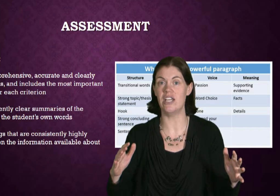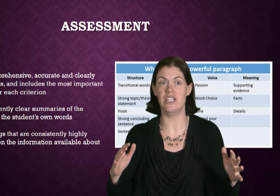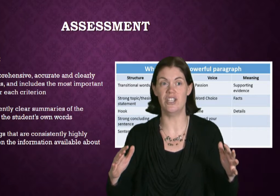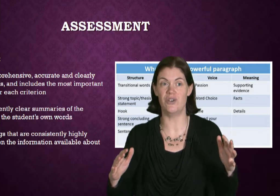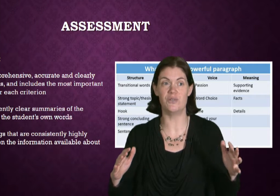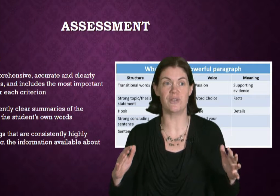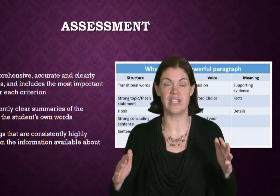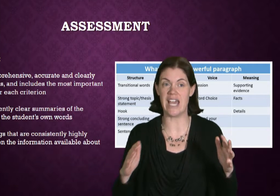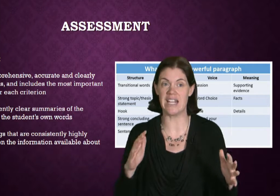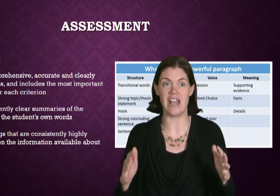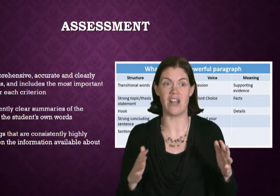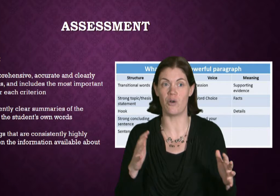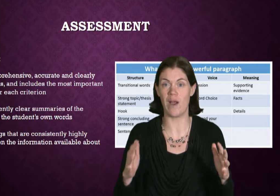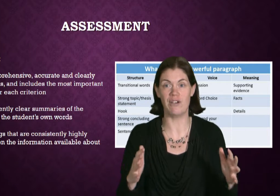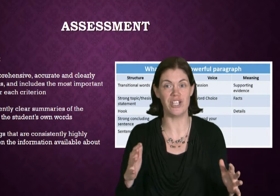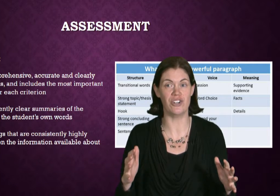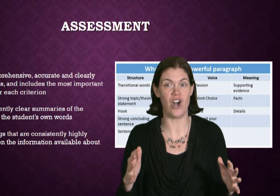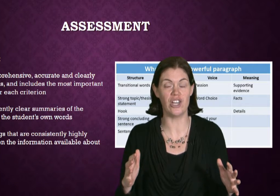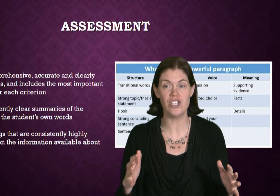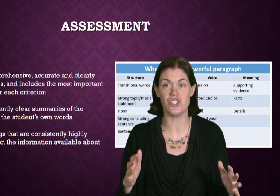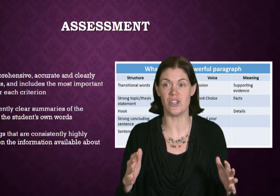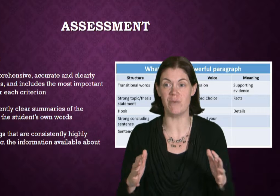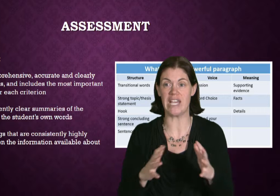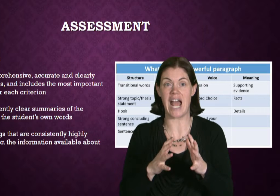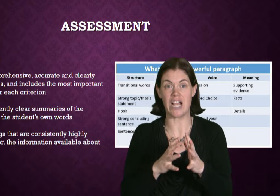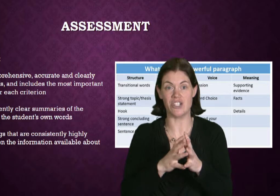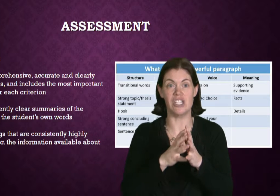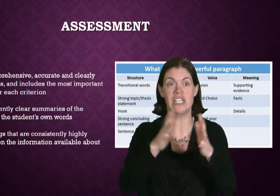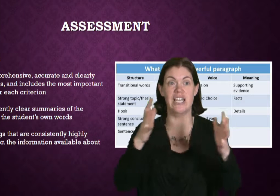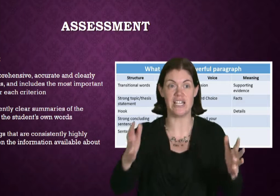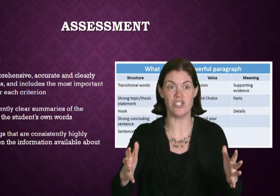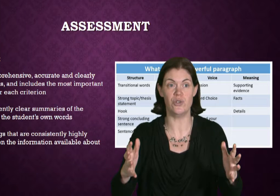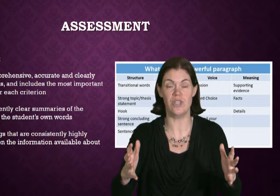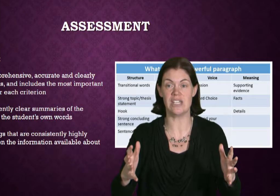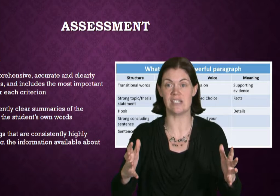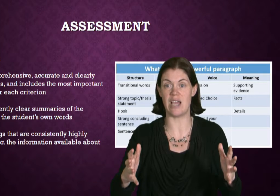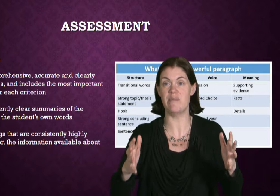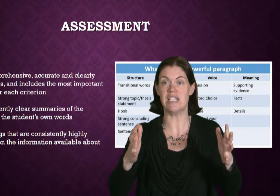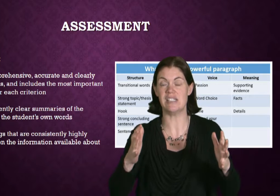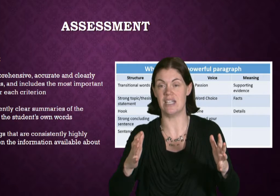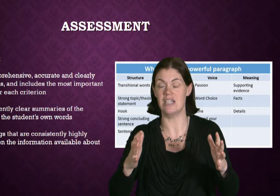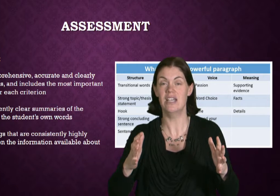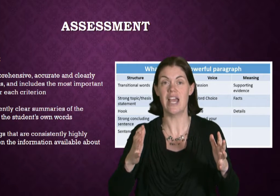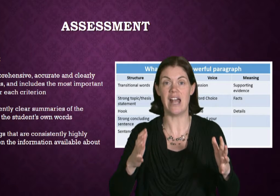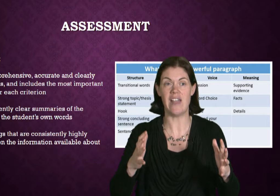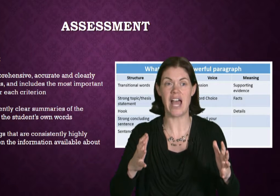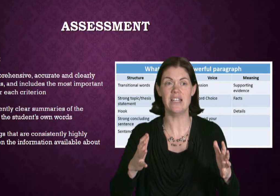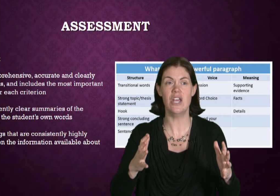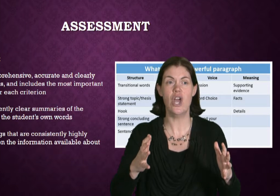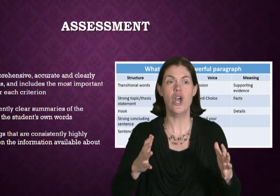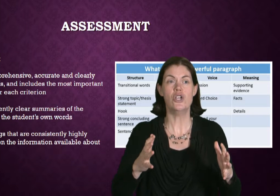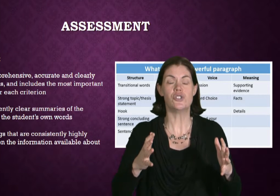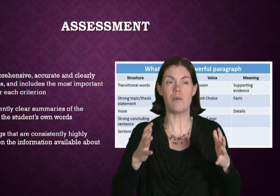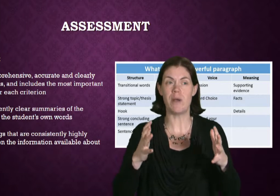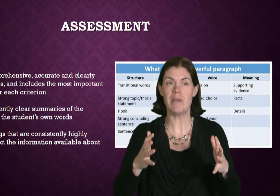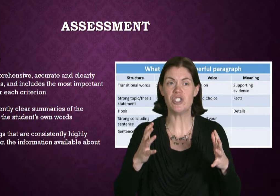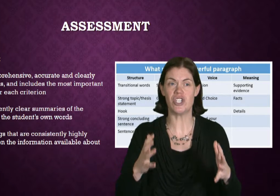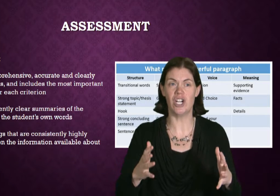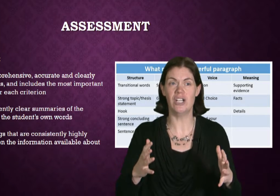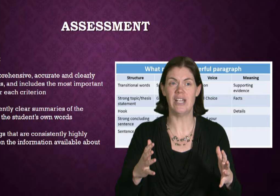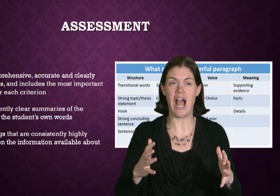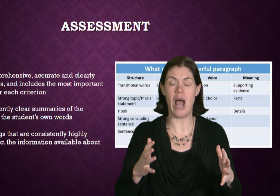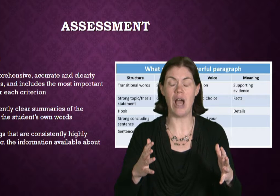working on, getting that, acquiring your knowledge so that we can actually get to the assignments and that. So I want to